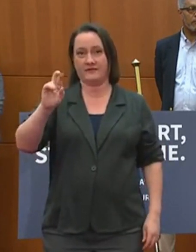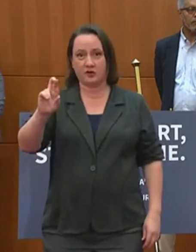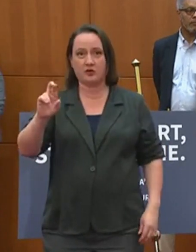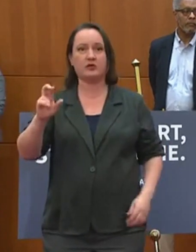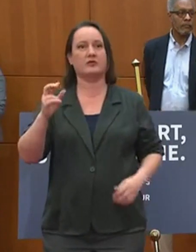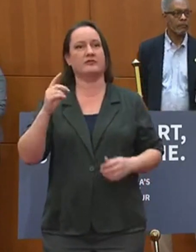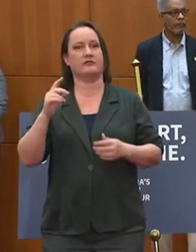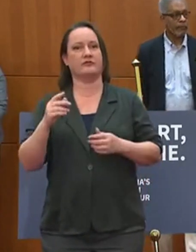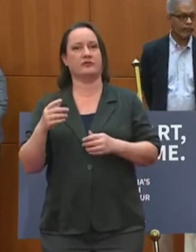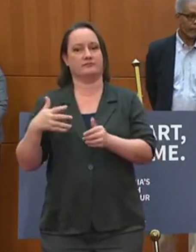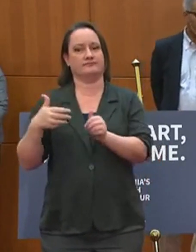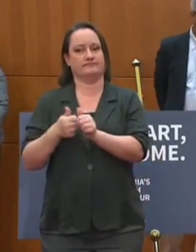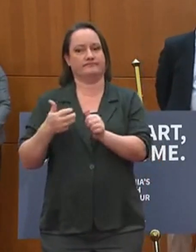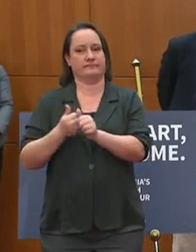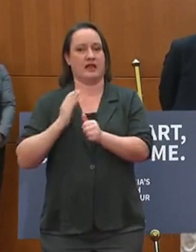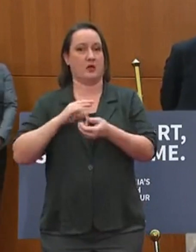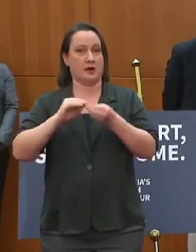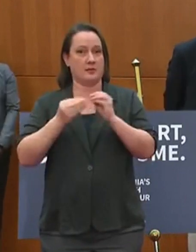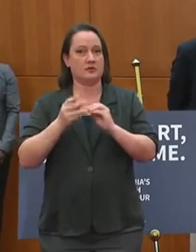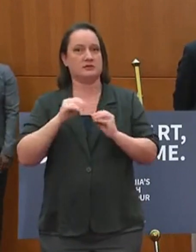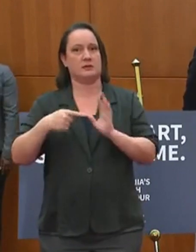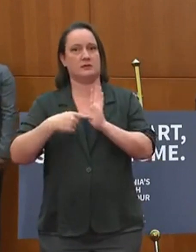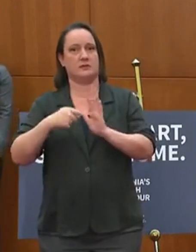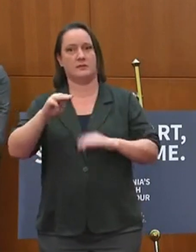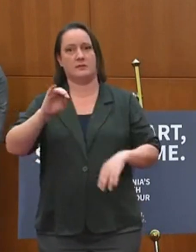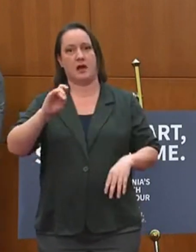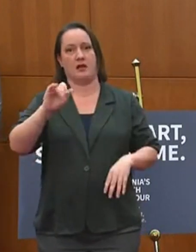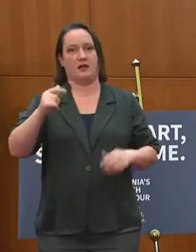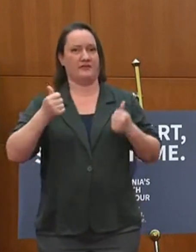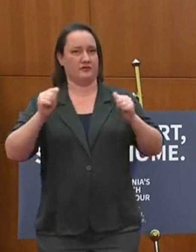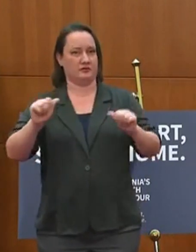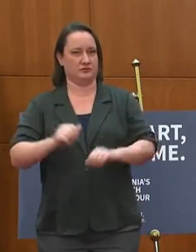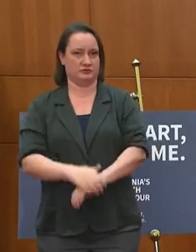going. Dr. Oliver, thank you. Thank you, Governor. Yes.